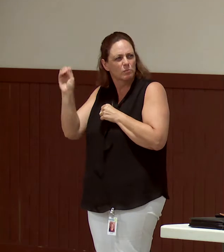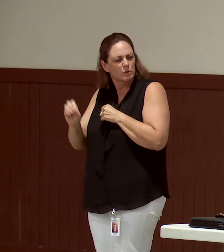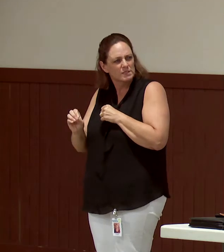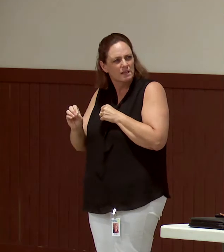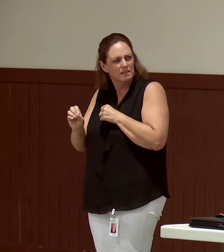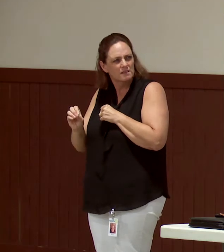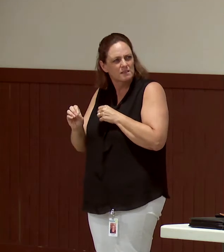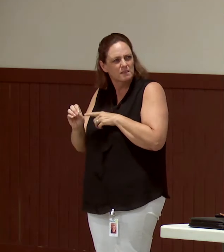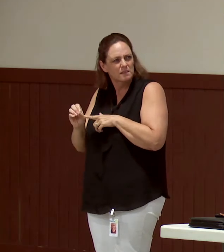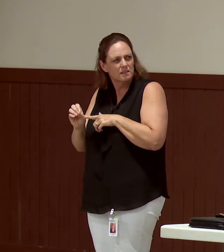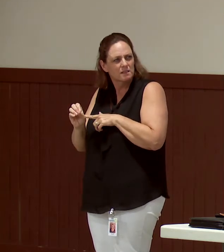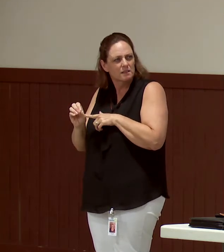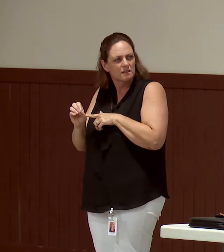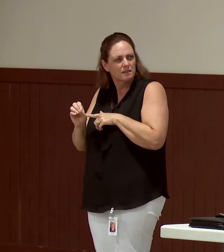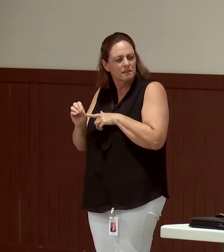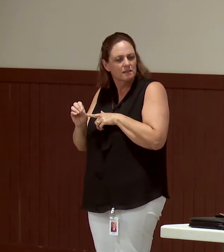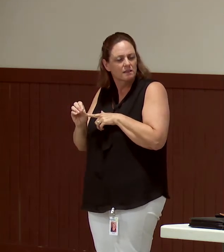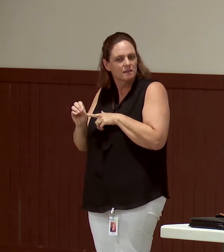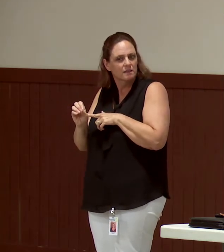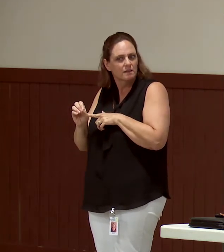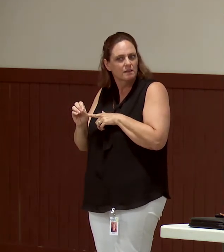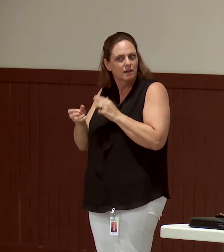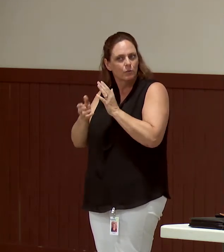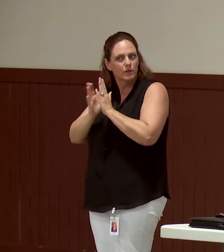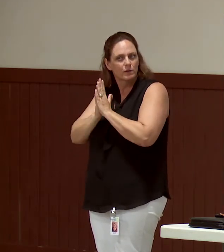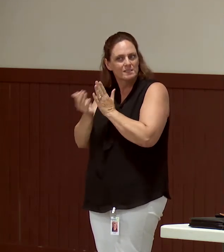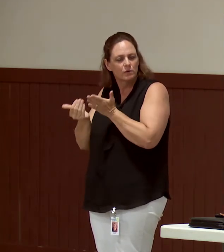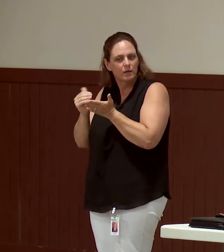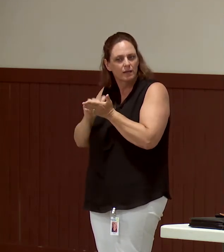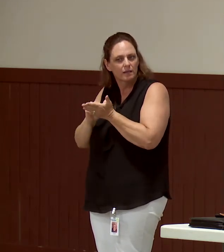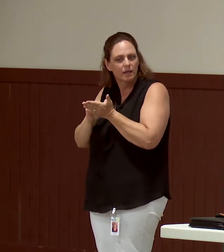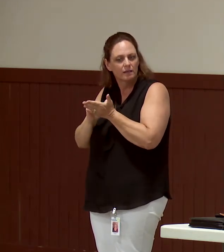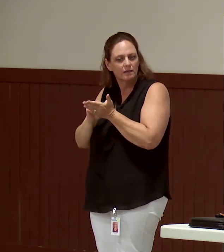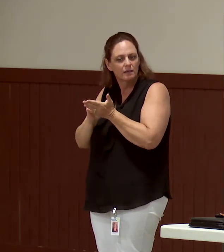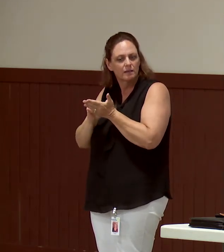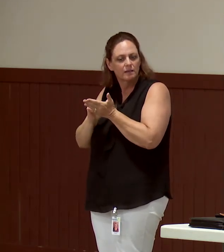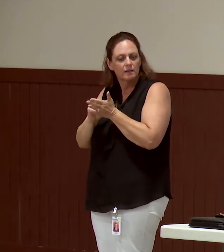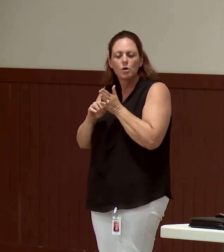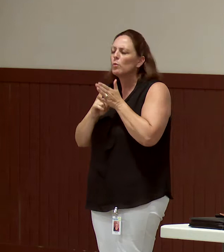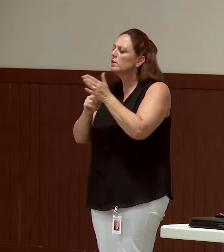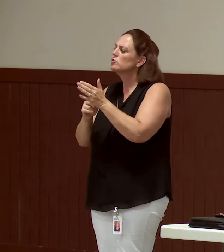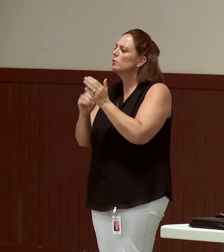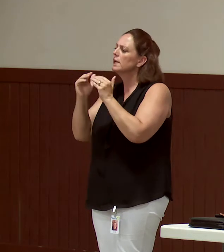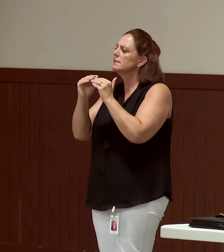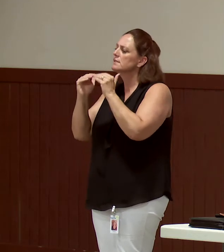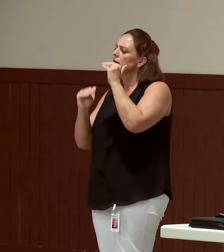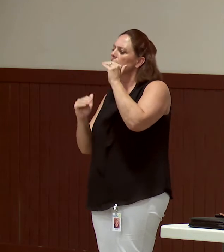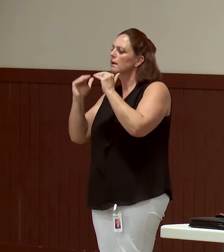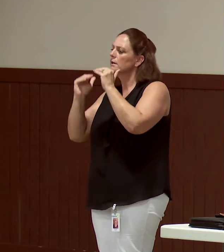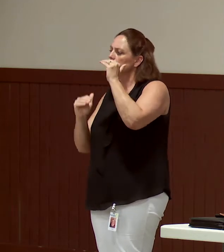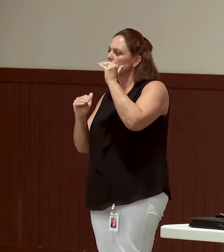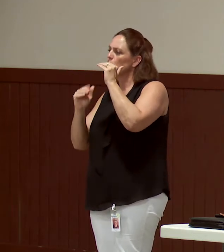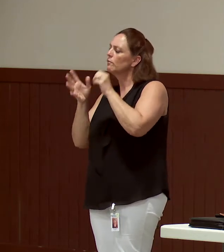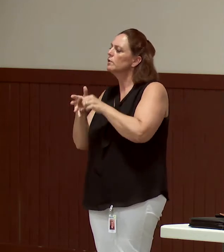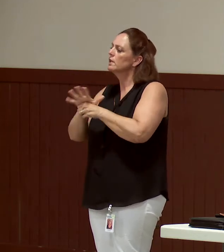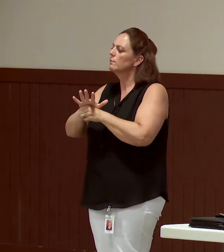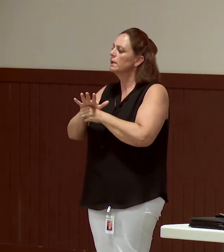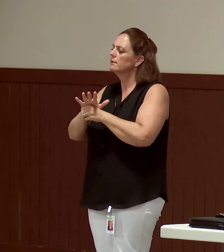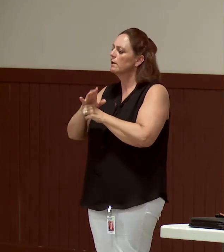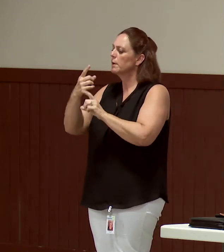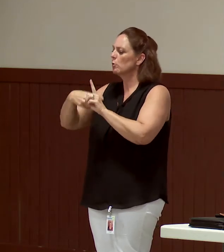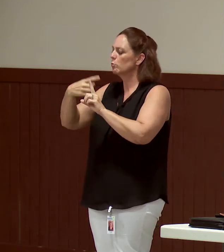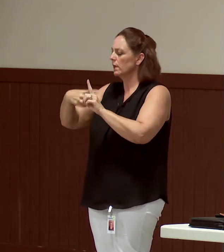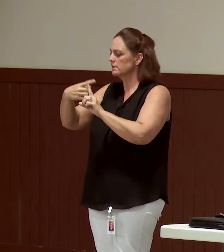those rental requests. So again, looking at this disproportionate impact of the pandemic on